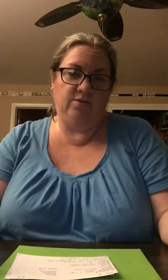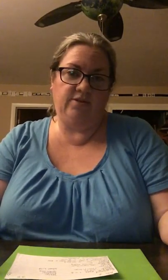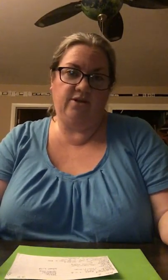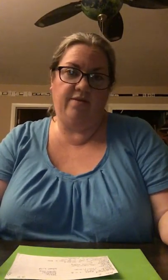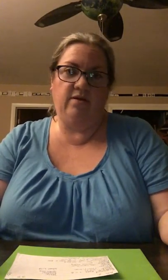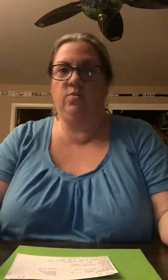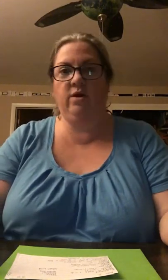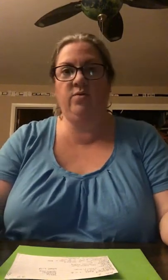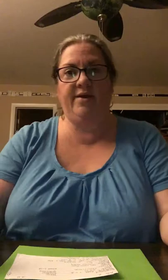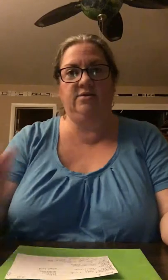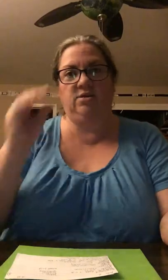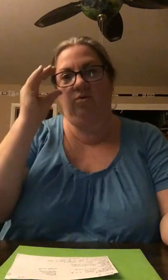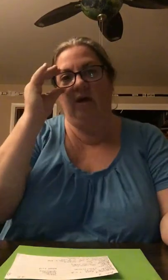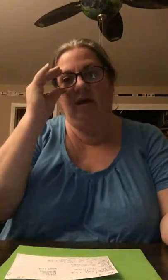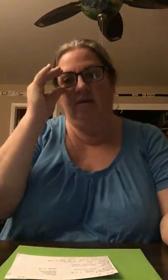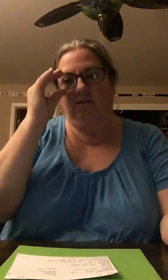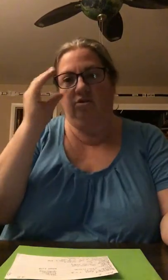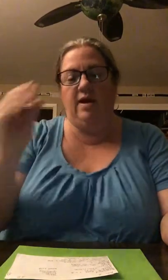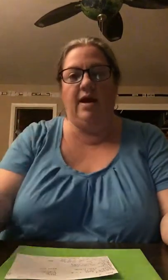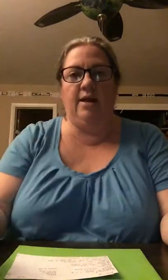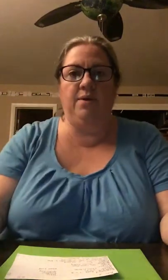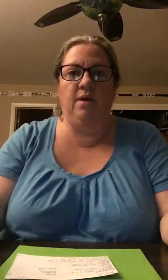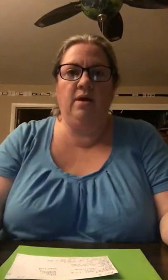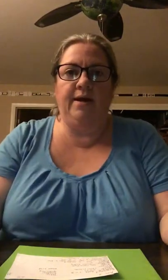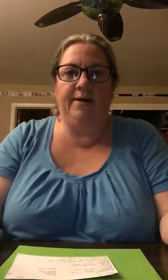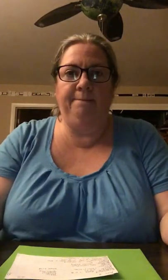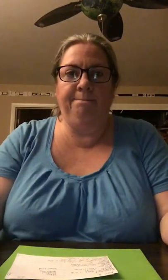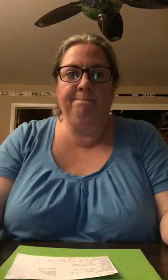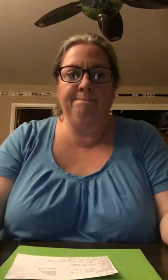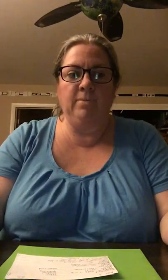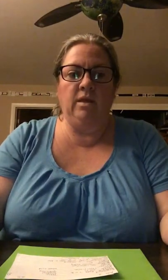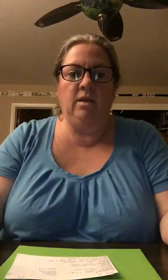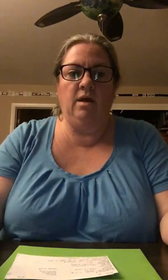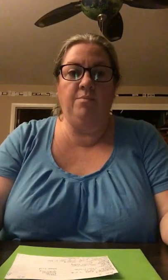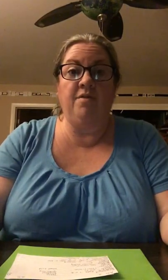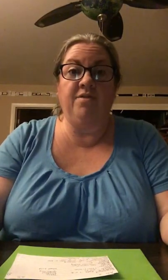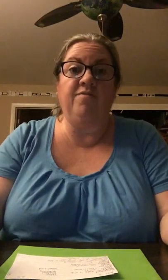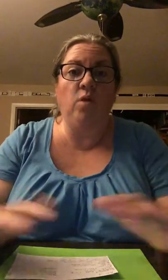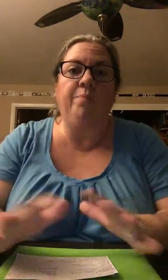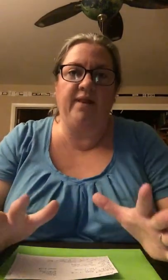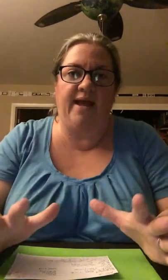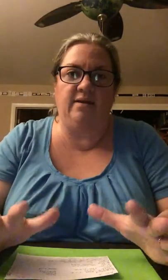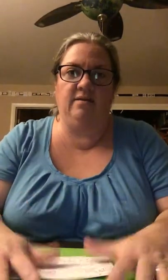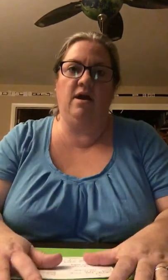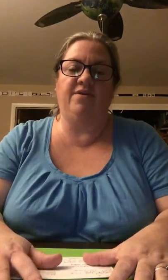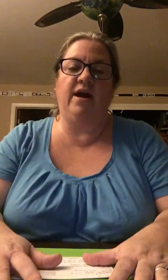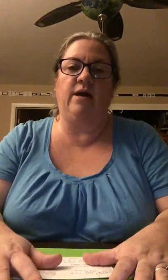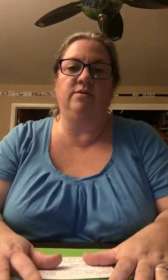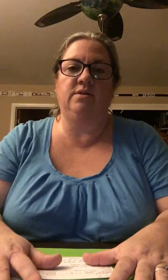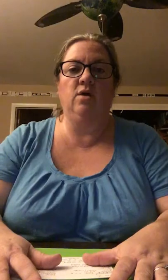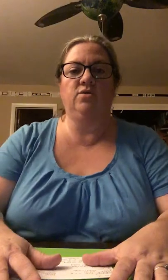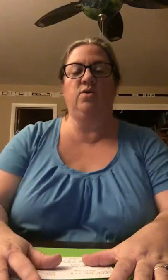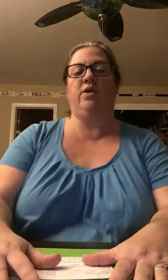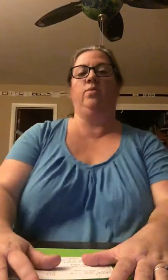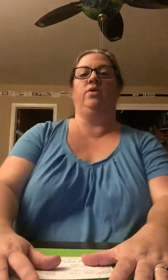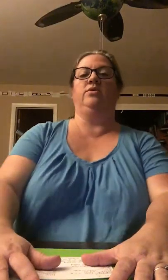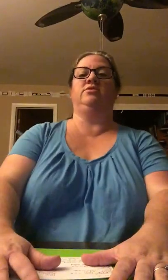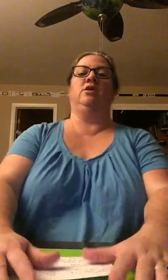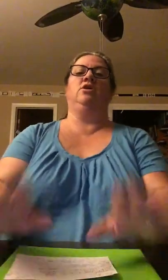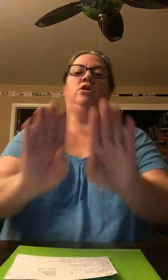each other. We are going to describe the floor plan of our house. So in other words,